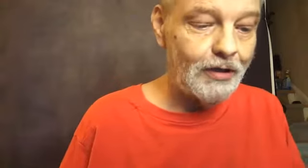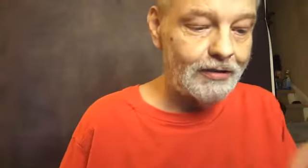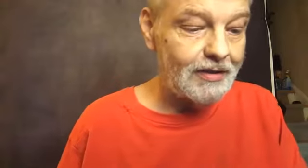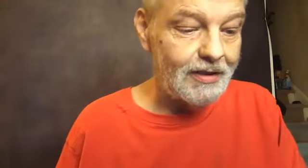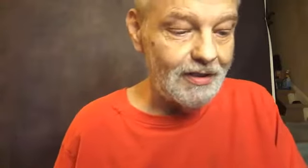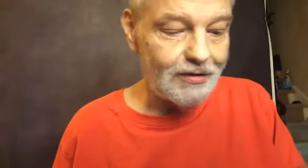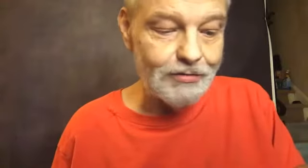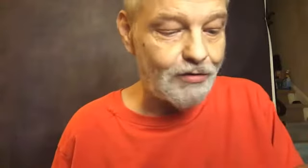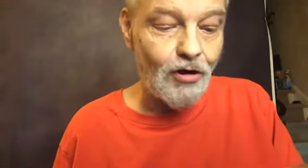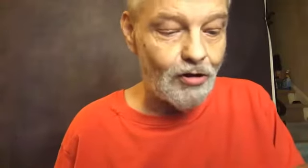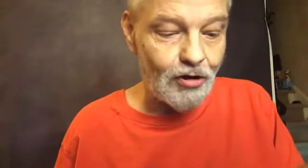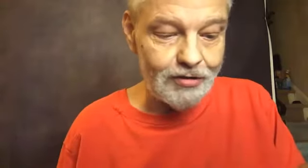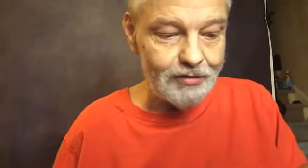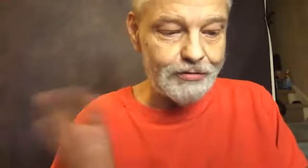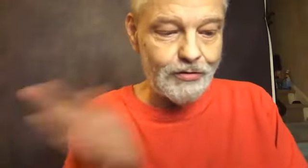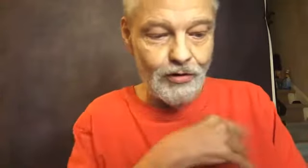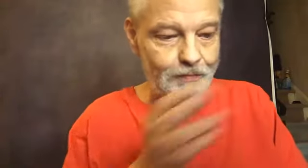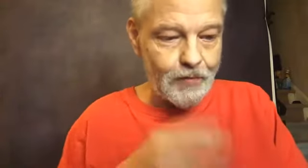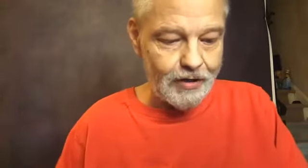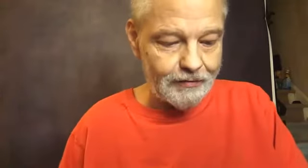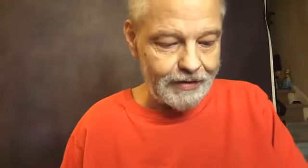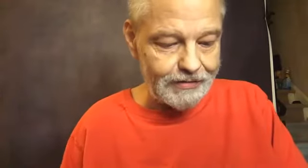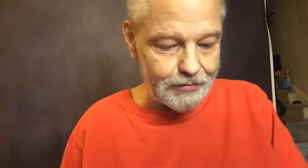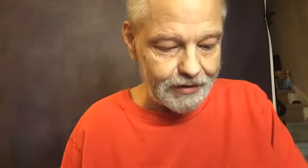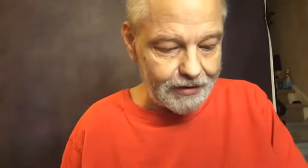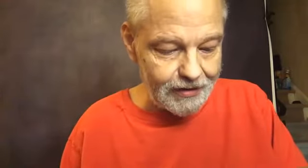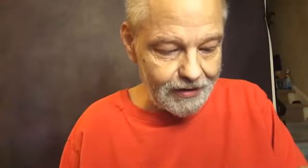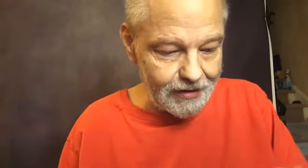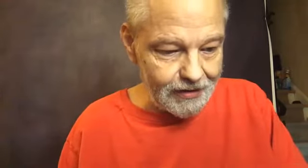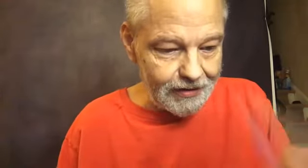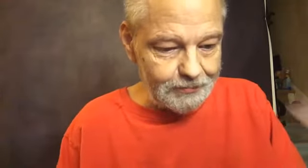on. Those are all gone. Those are all part of history.